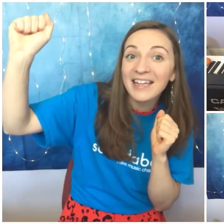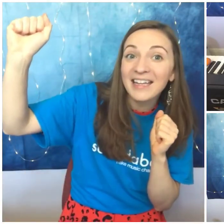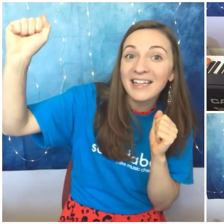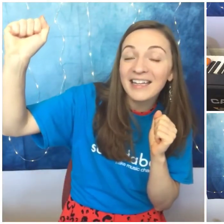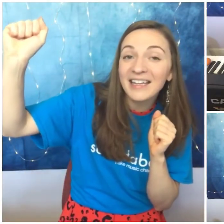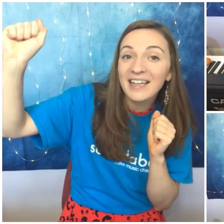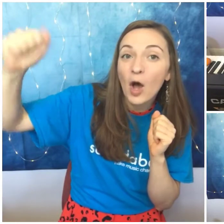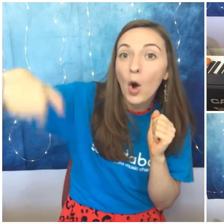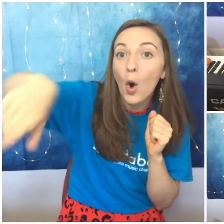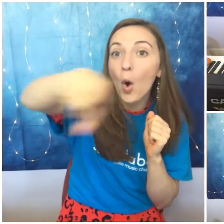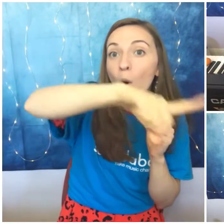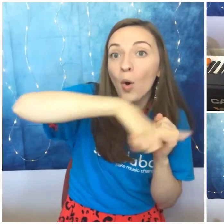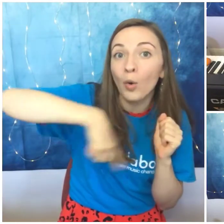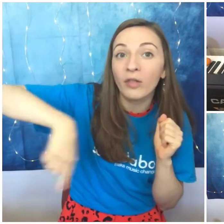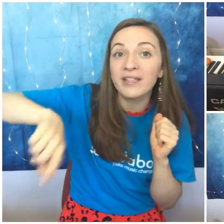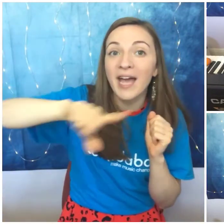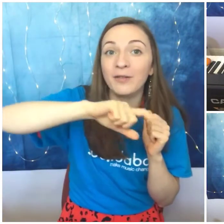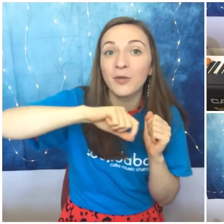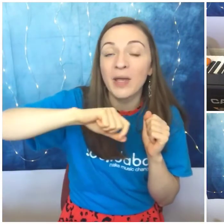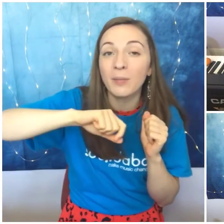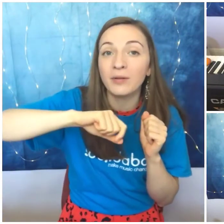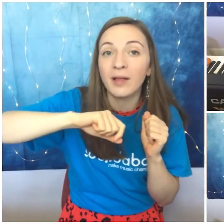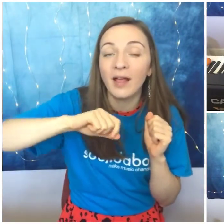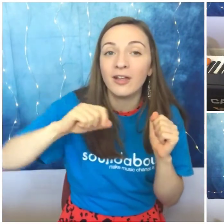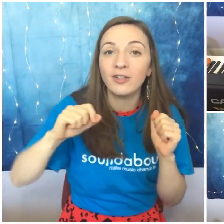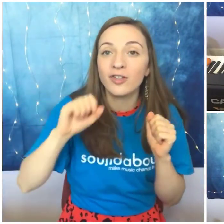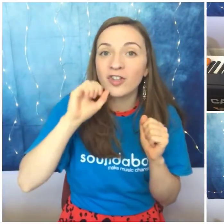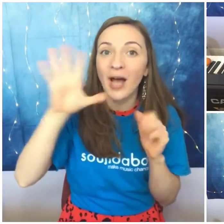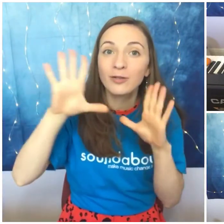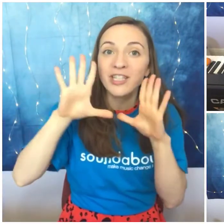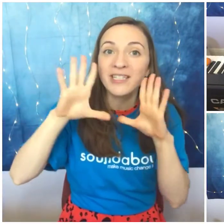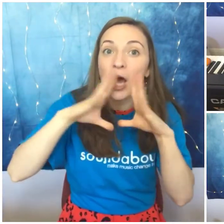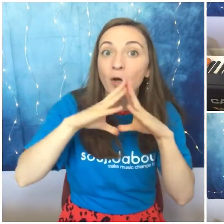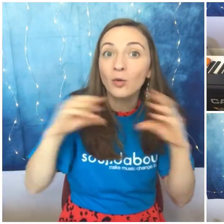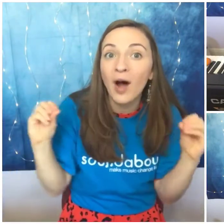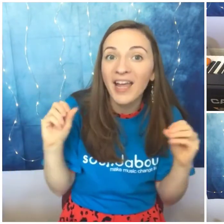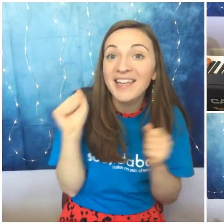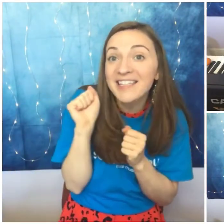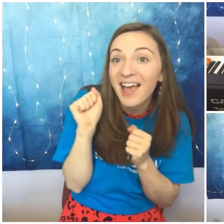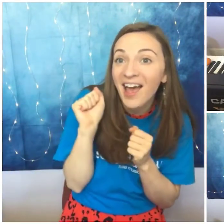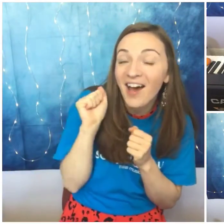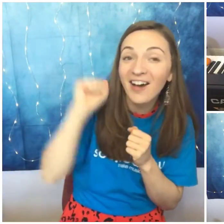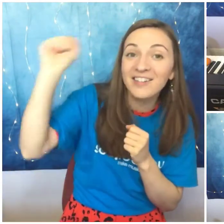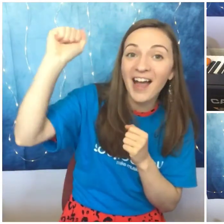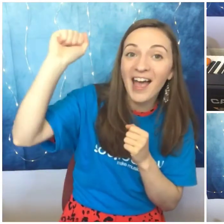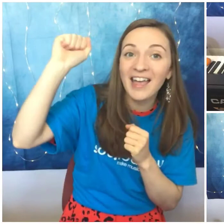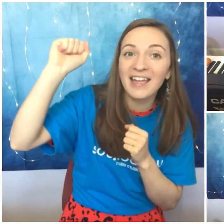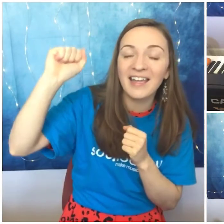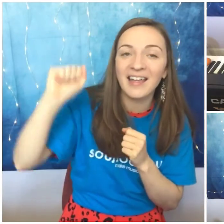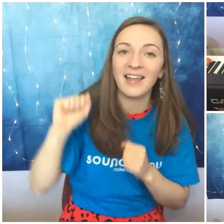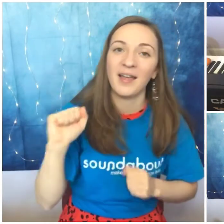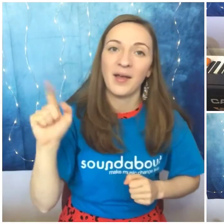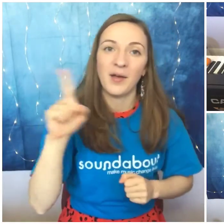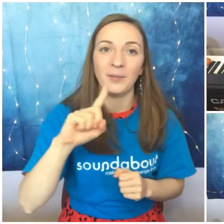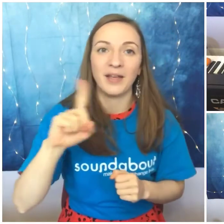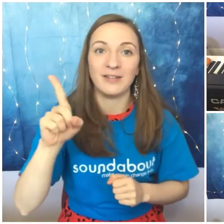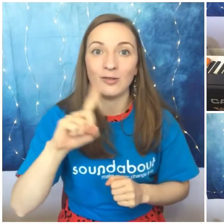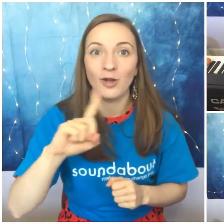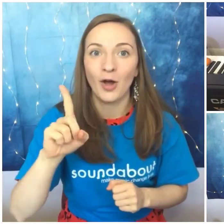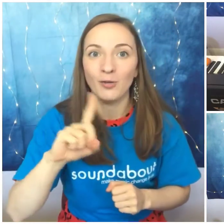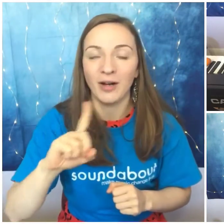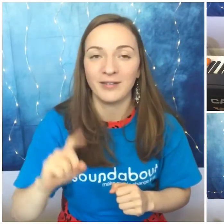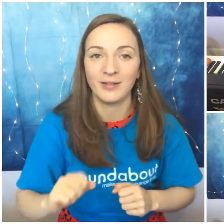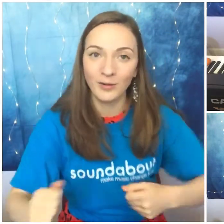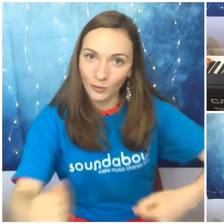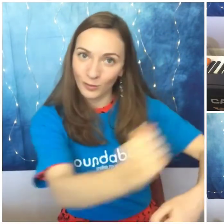hooray! All the townspeople shouted a quiet hooray! Because